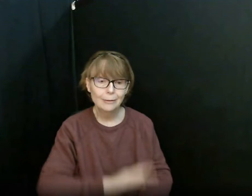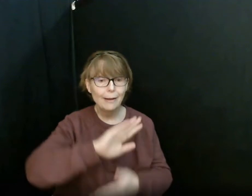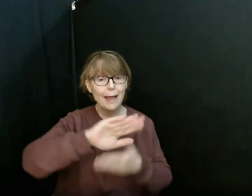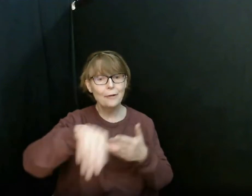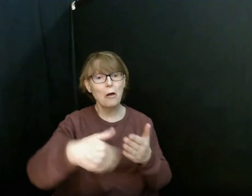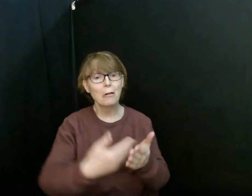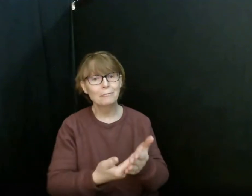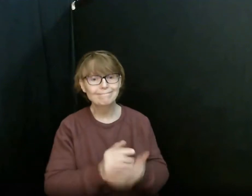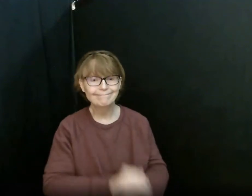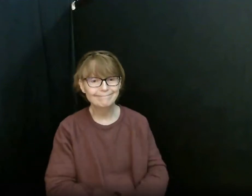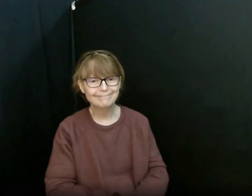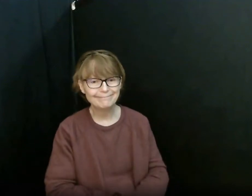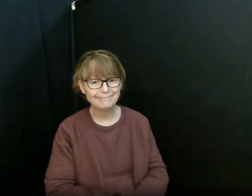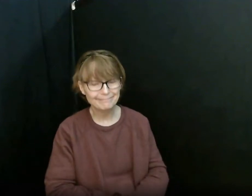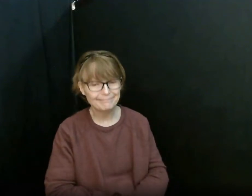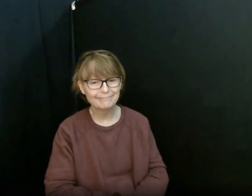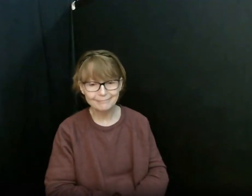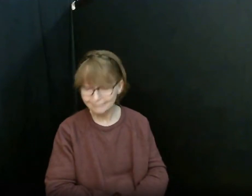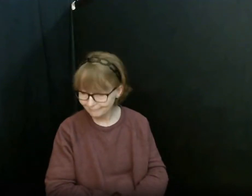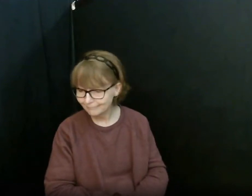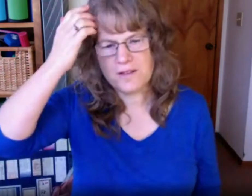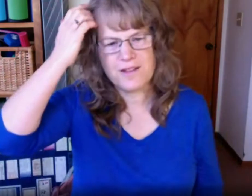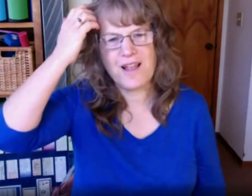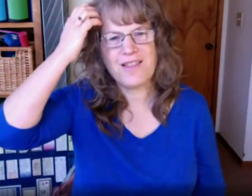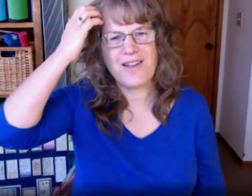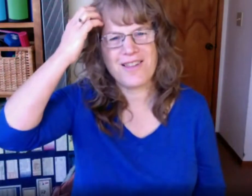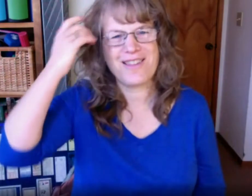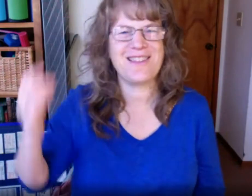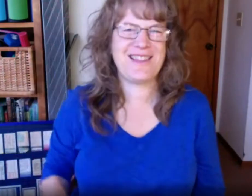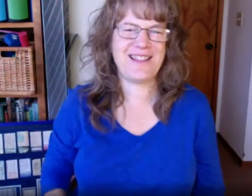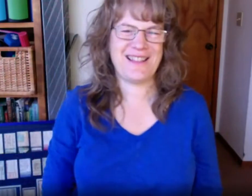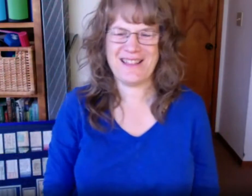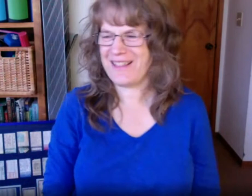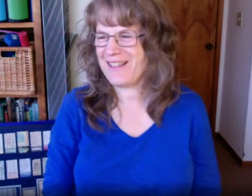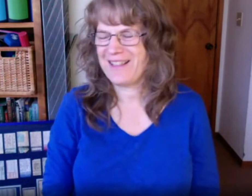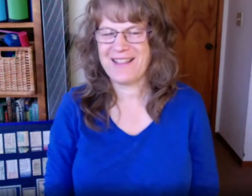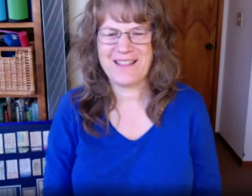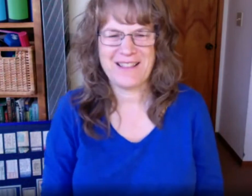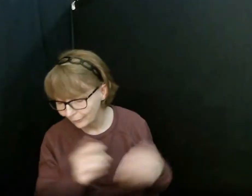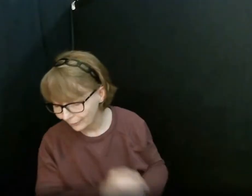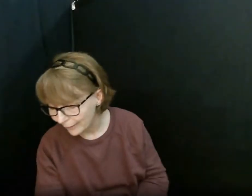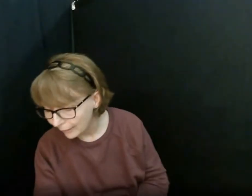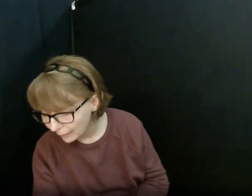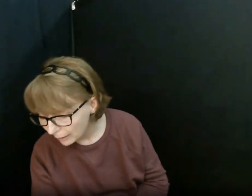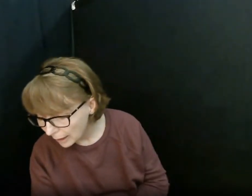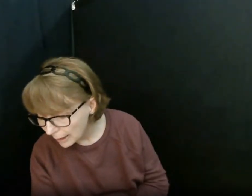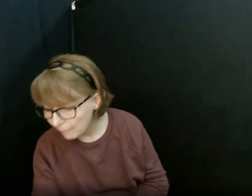So, And all. okay. Yeah. Lots. Lots of different ways to sign that.